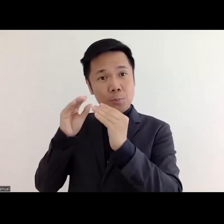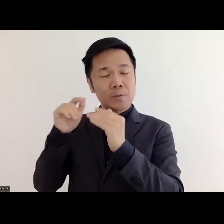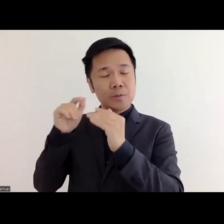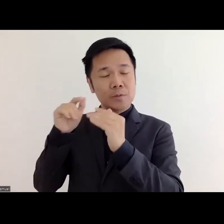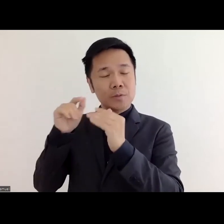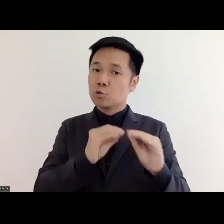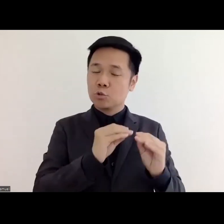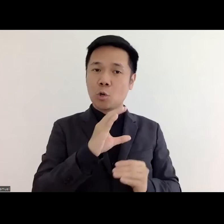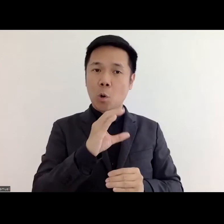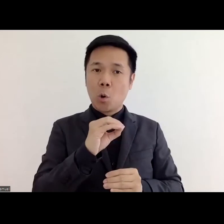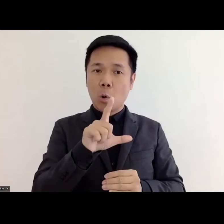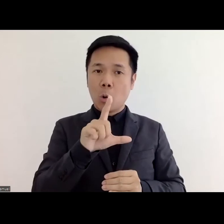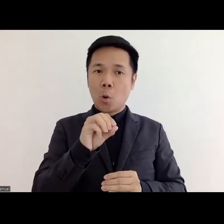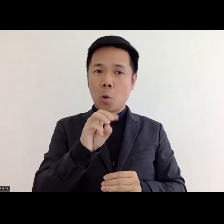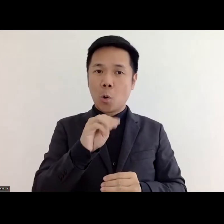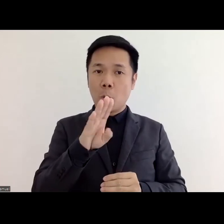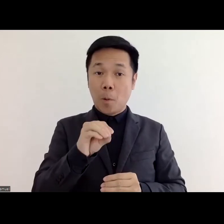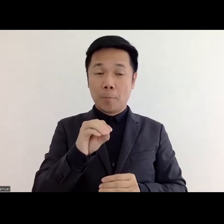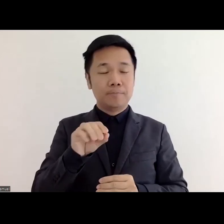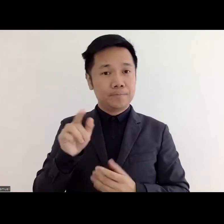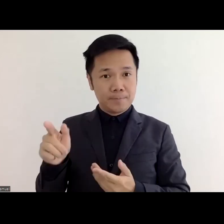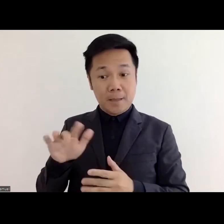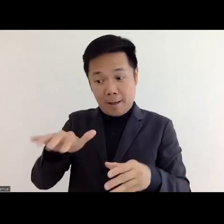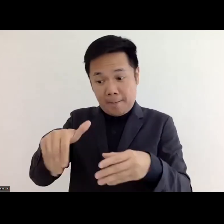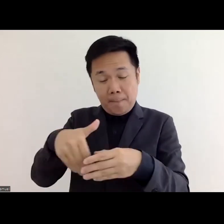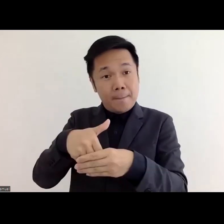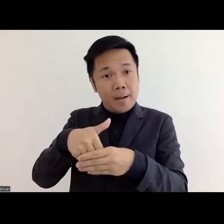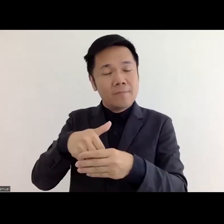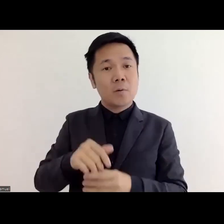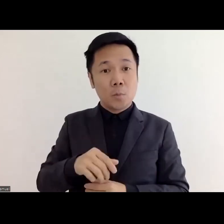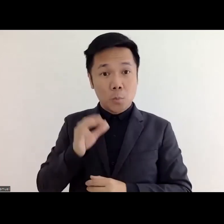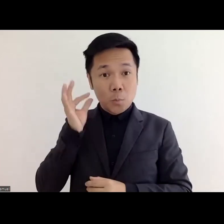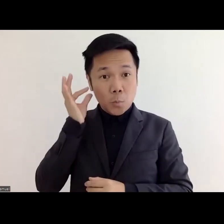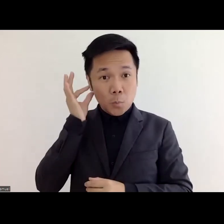Colombo. She is a board member of